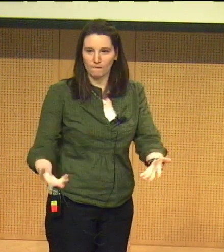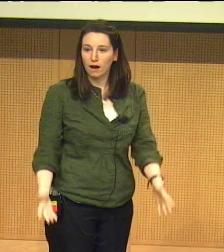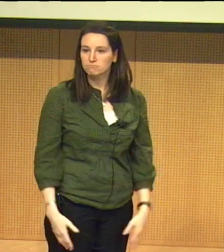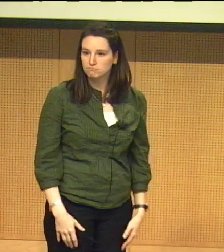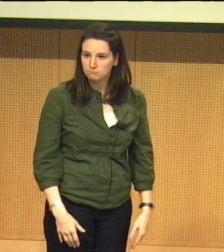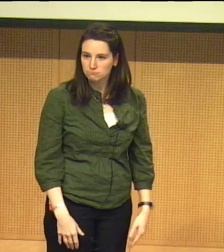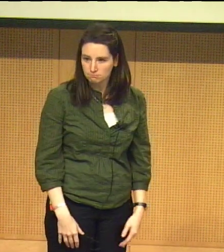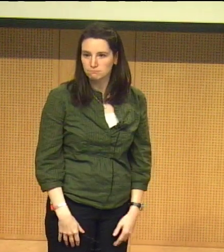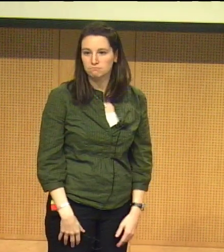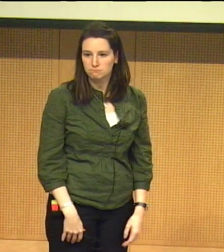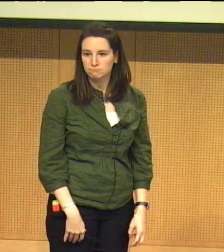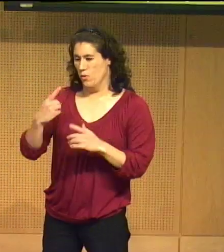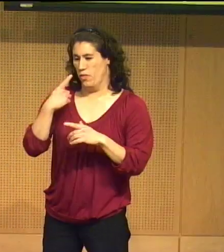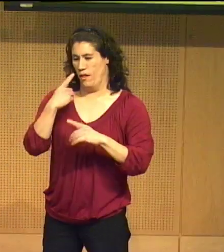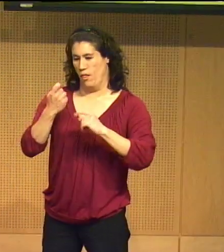forward and makes things go well.